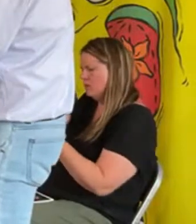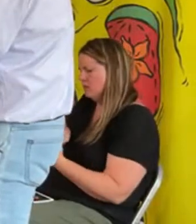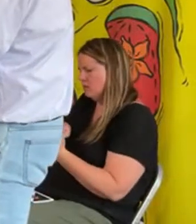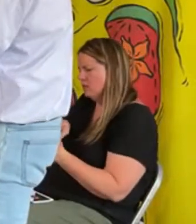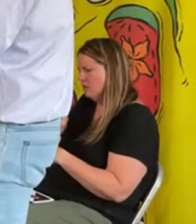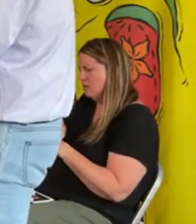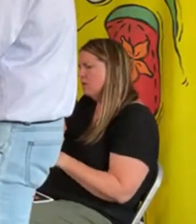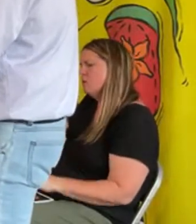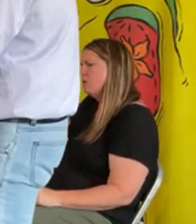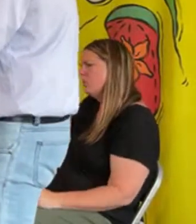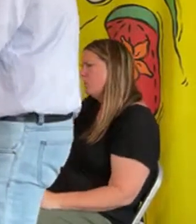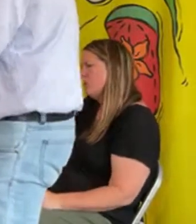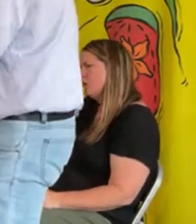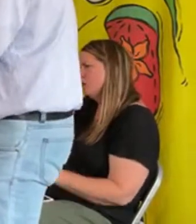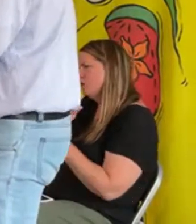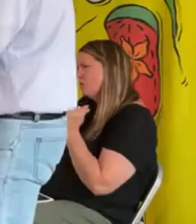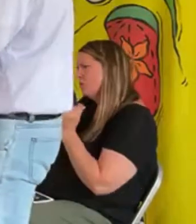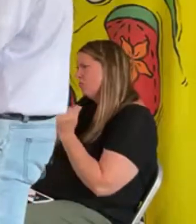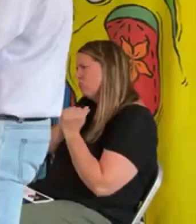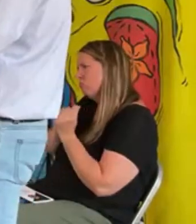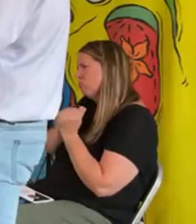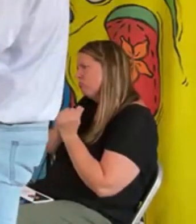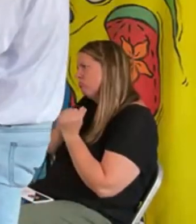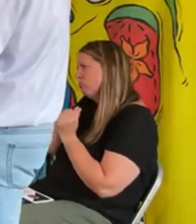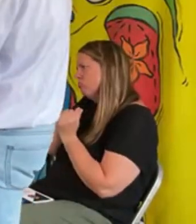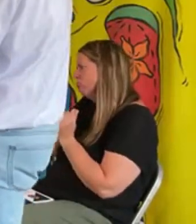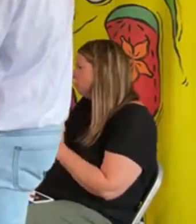you see it in water?